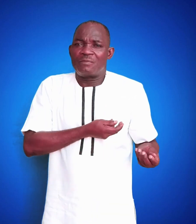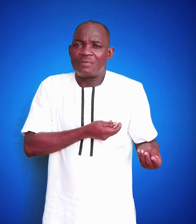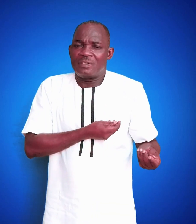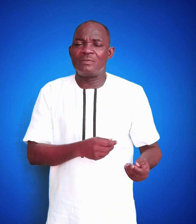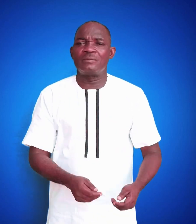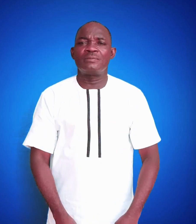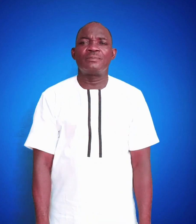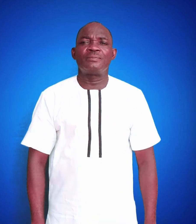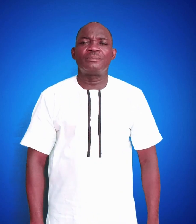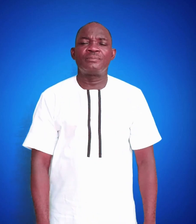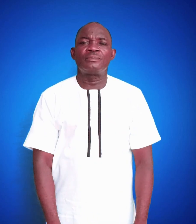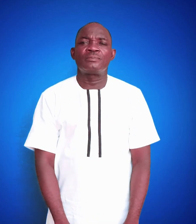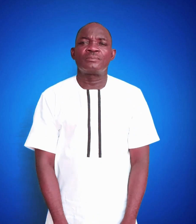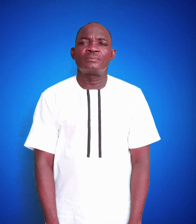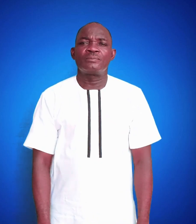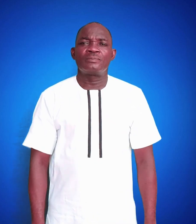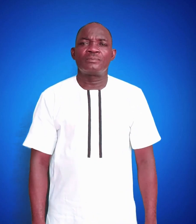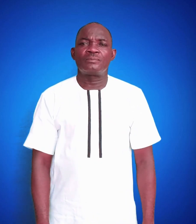1 year.